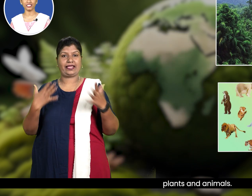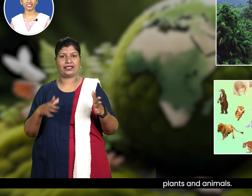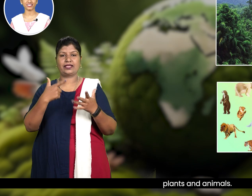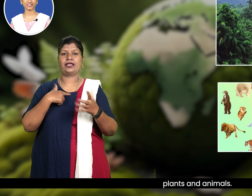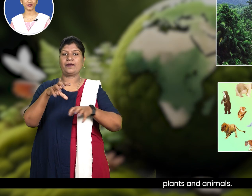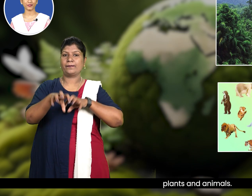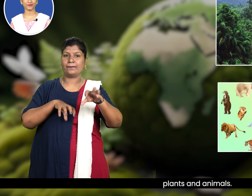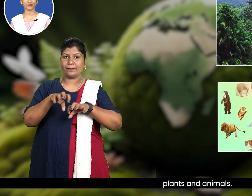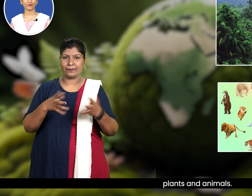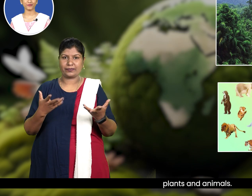animals.